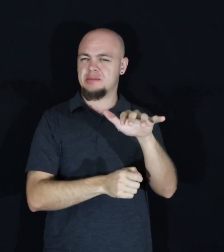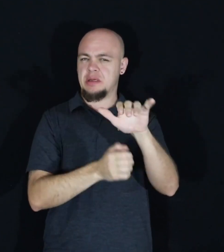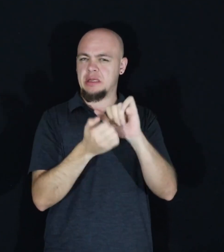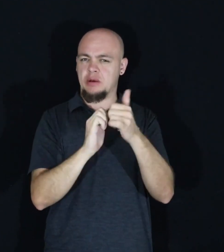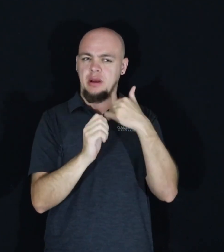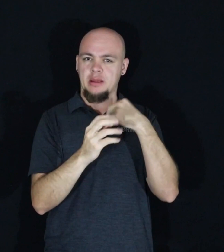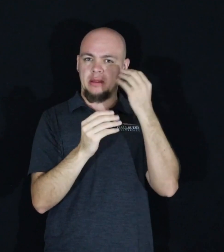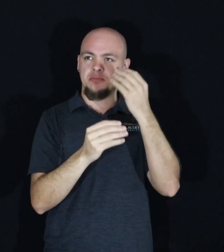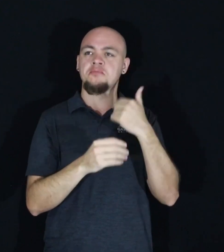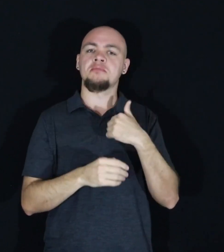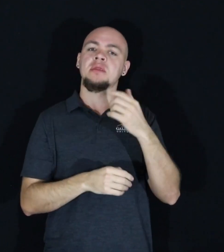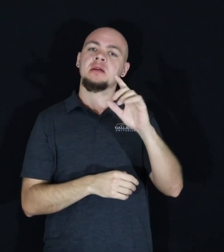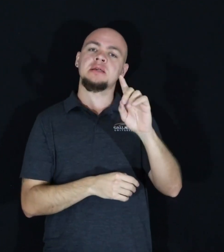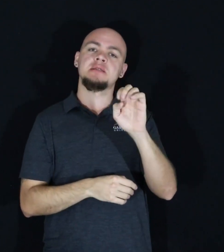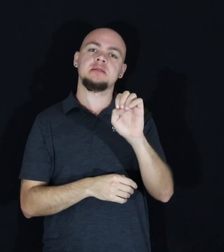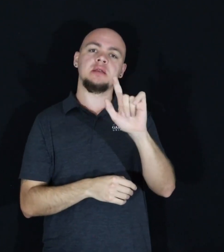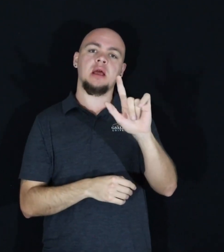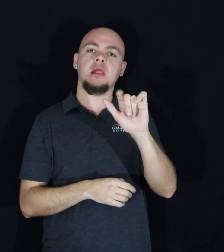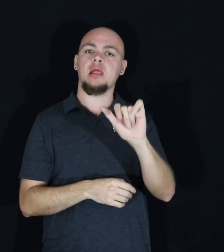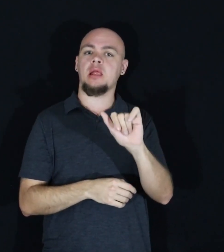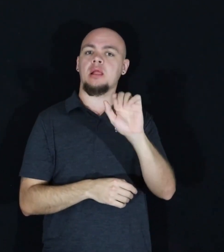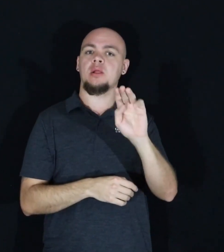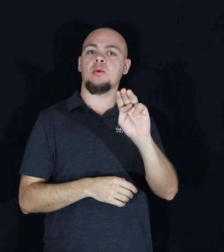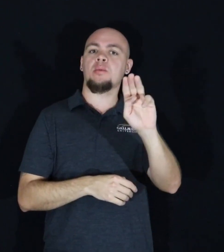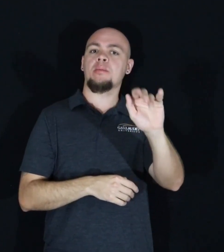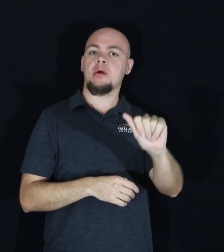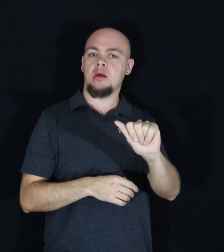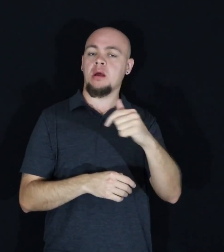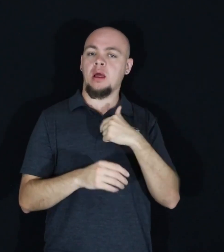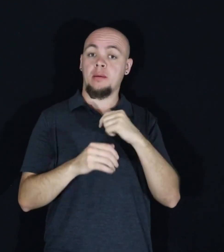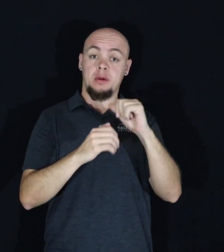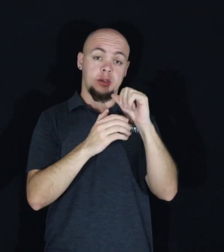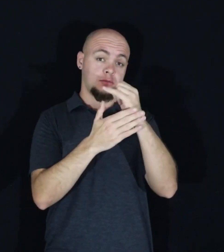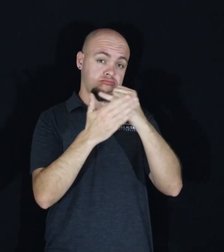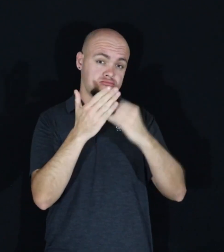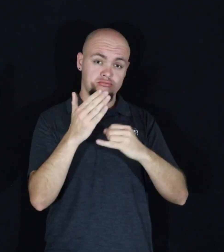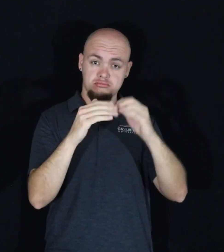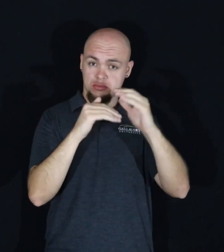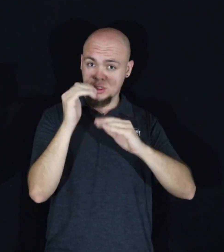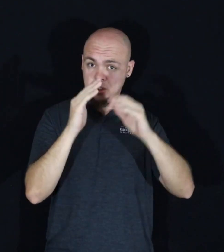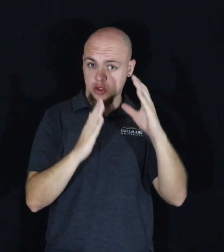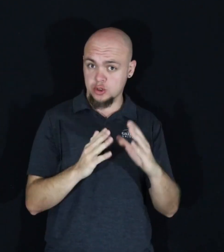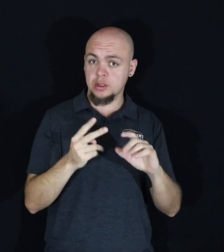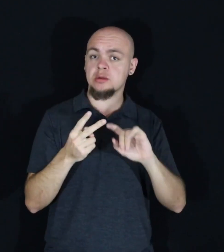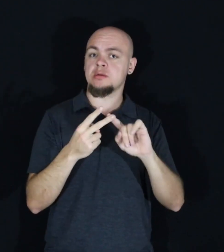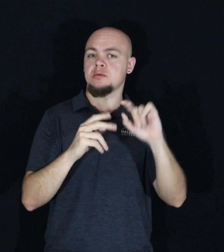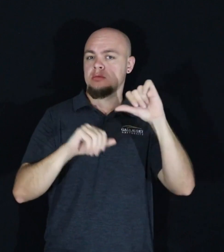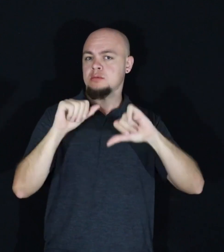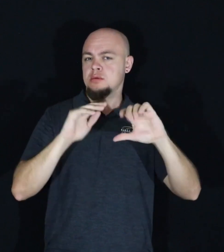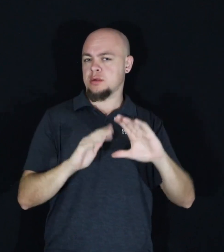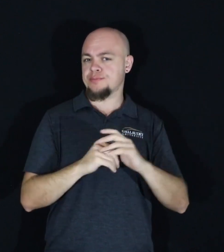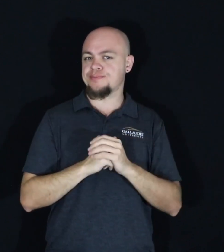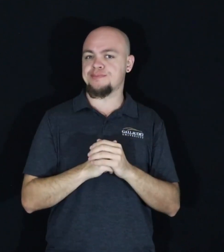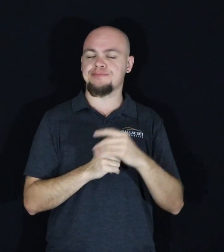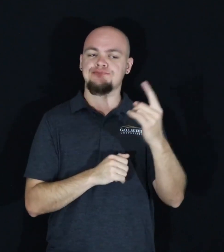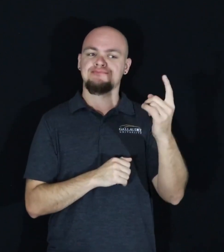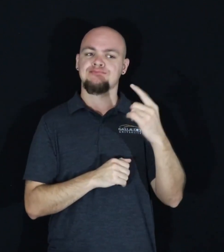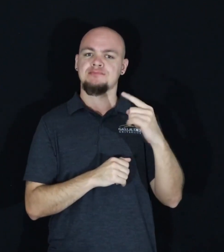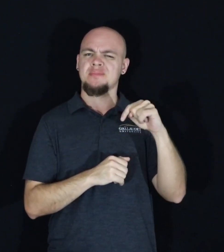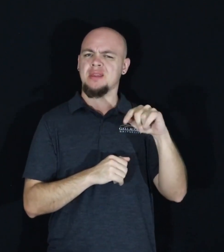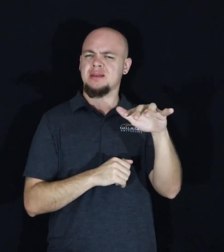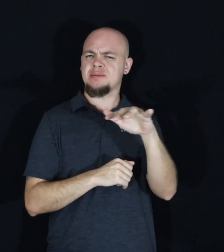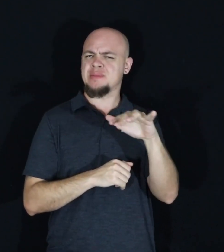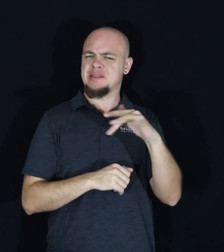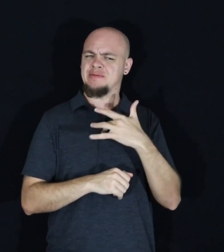is Luma. I'm an architect and a scientist. I've been intrigued by the question, how does this space make me